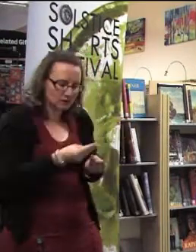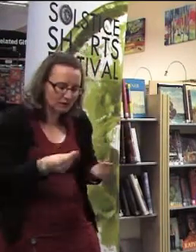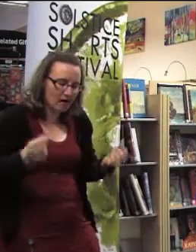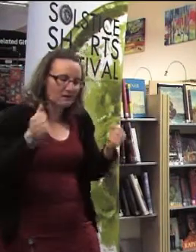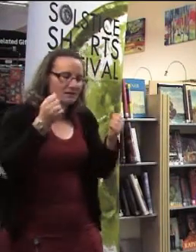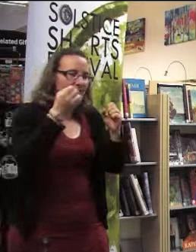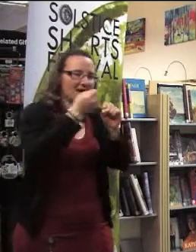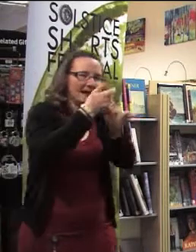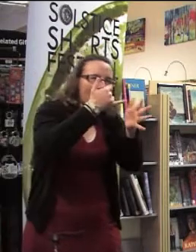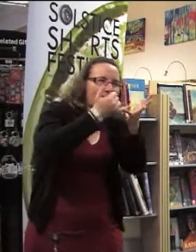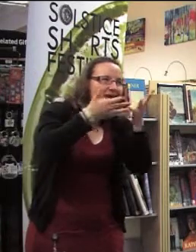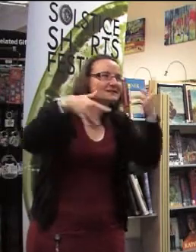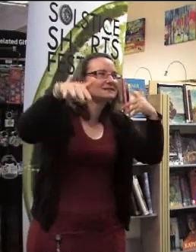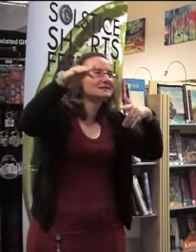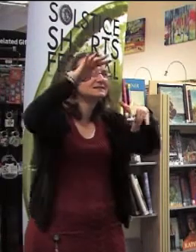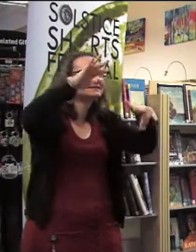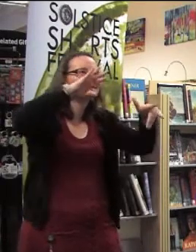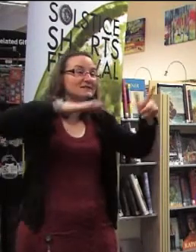all are formed.